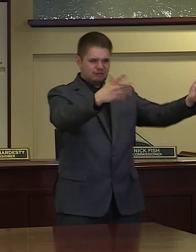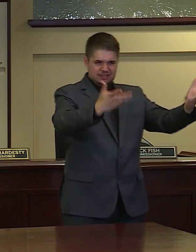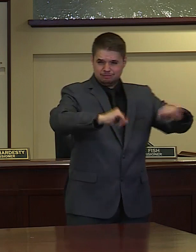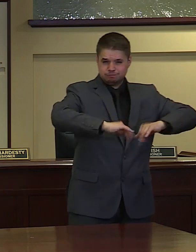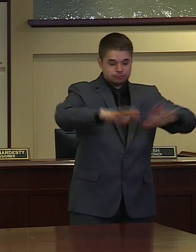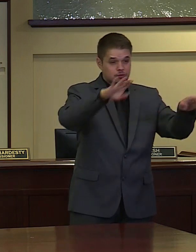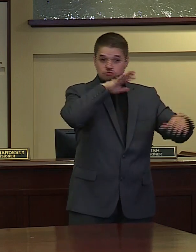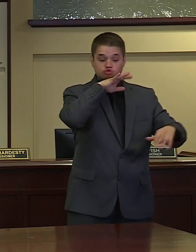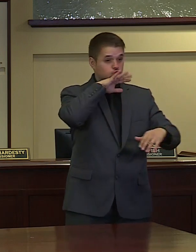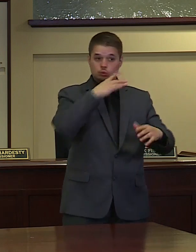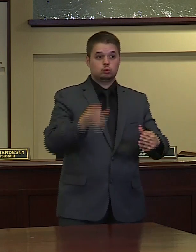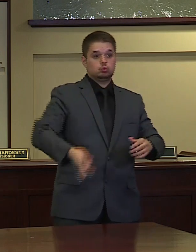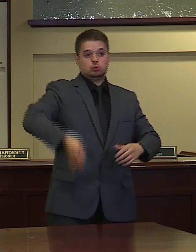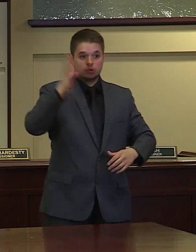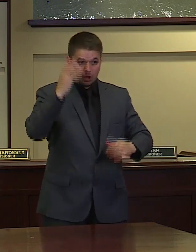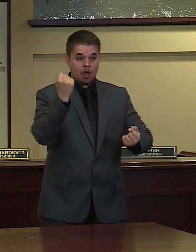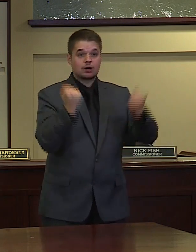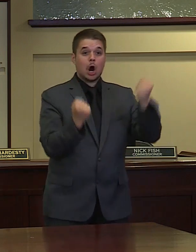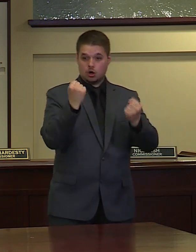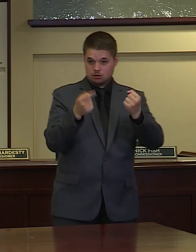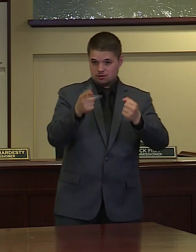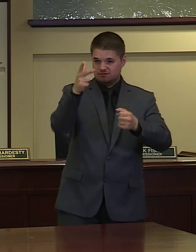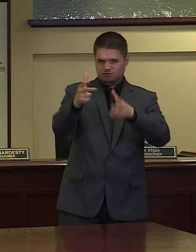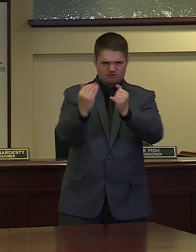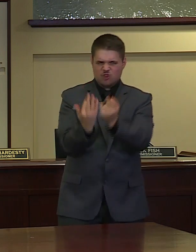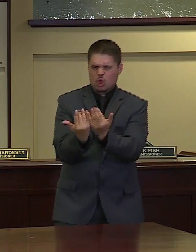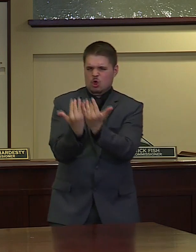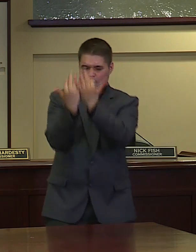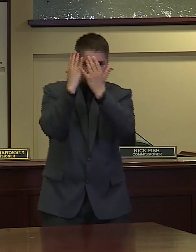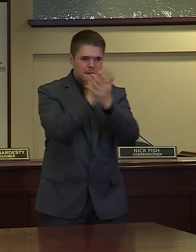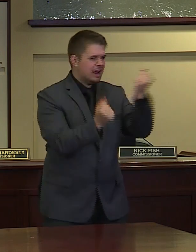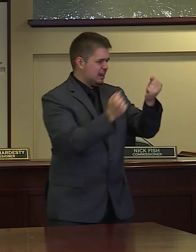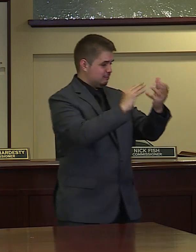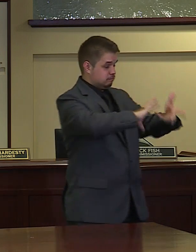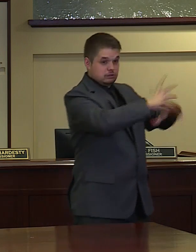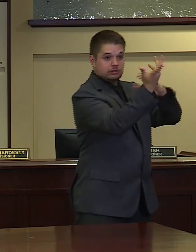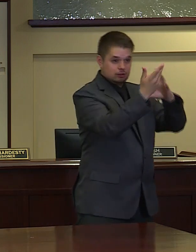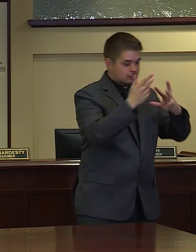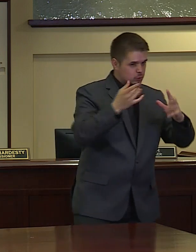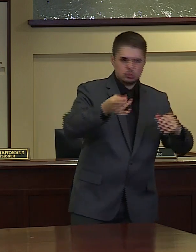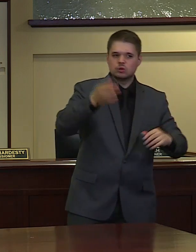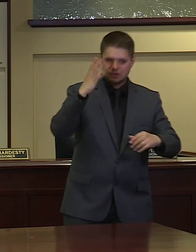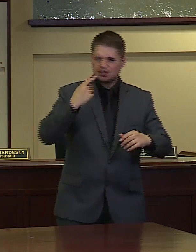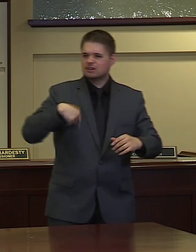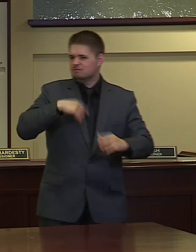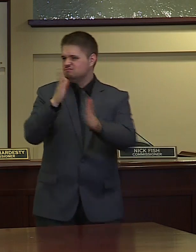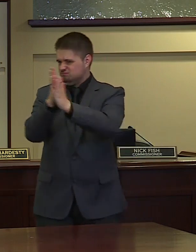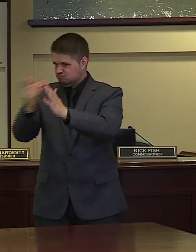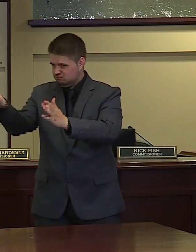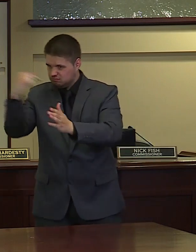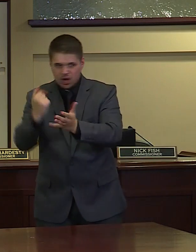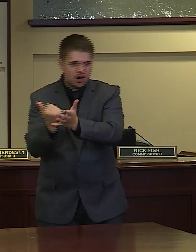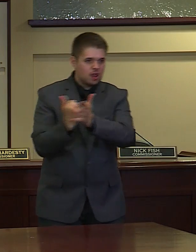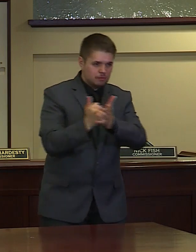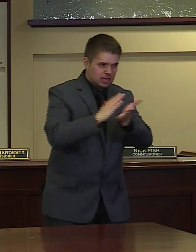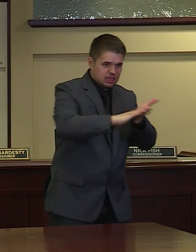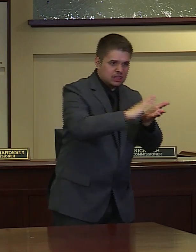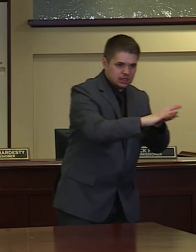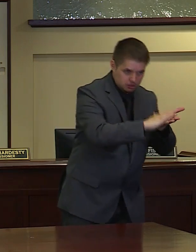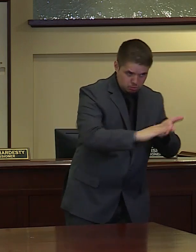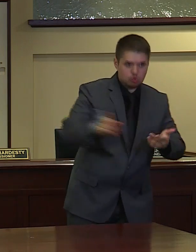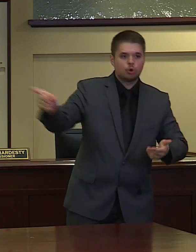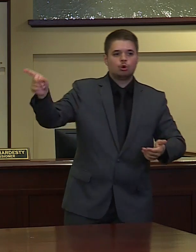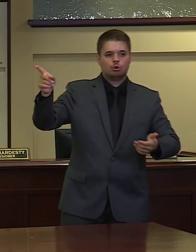pylons, burnt cars, everything you can imagine in the right-of-way in Portland. We need our streets cleaned up. Mike, I'm on it.